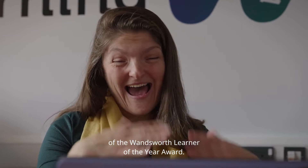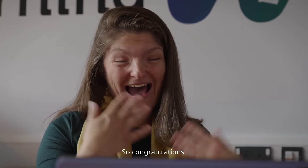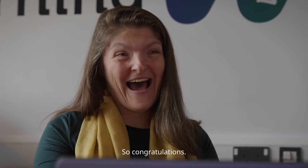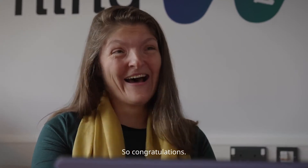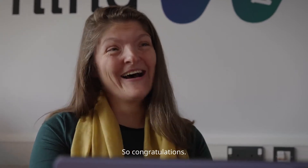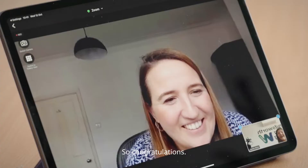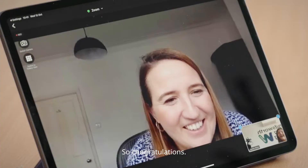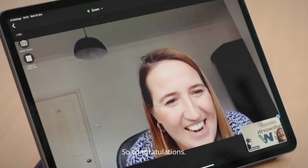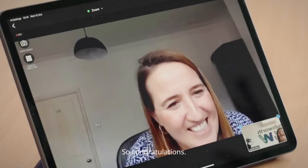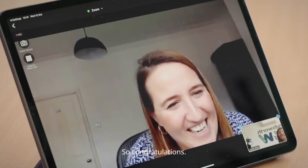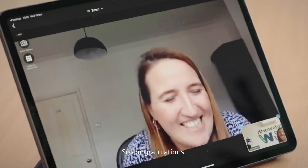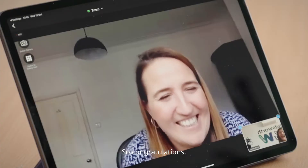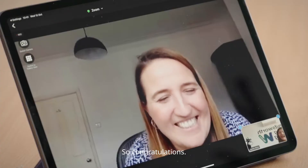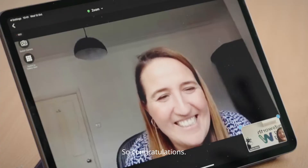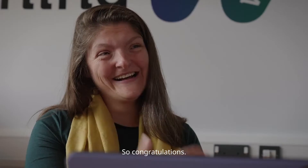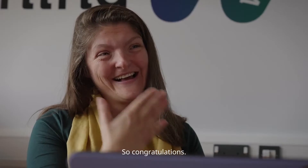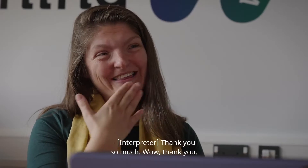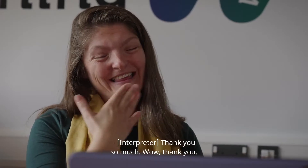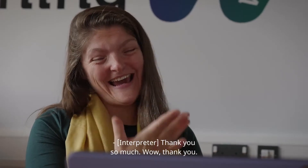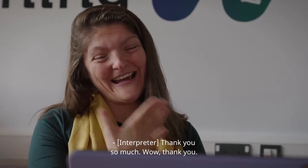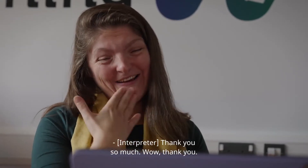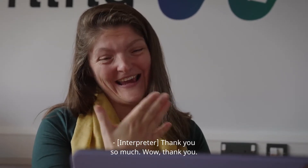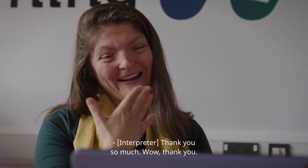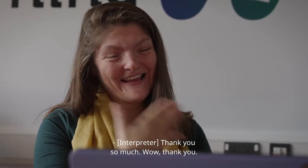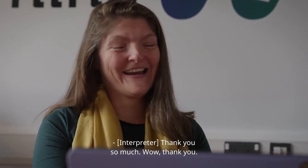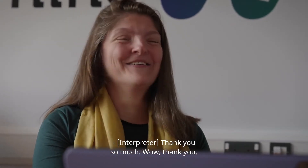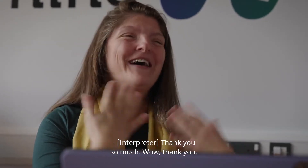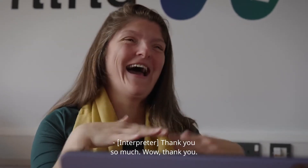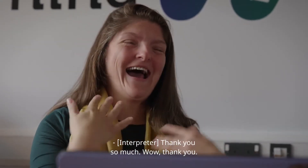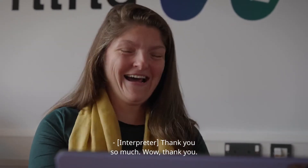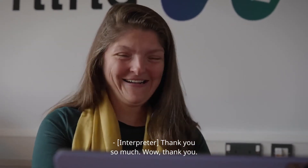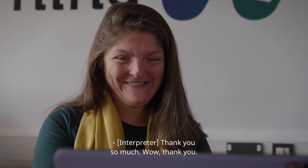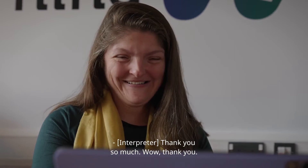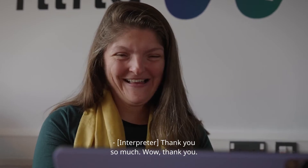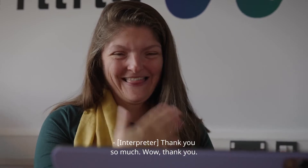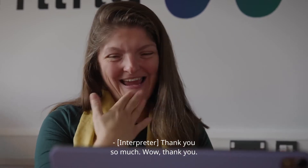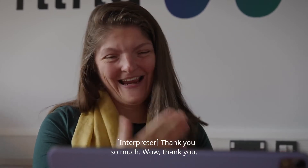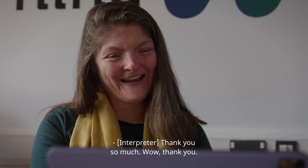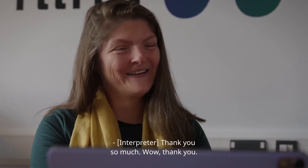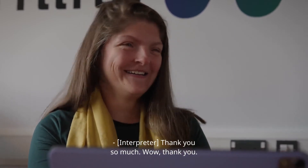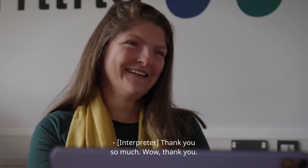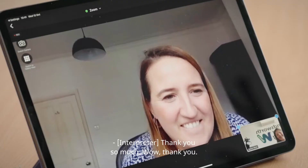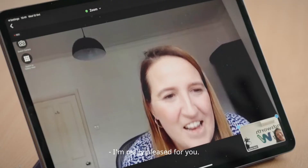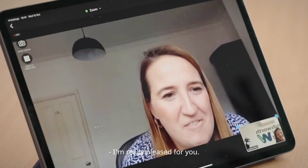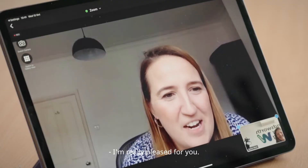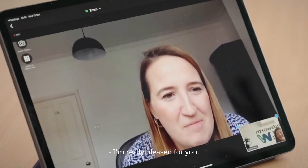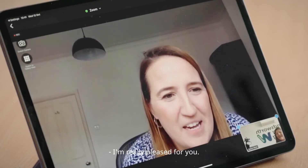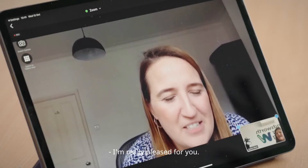So congratulations. Thank you so much. Wow. Thank you. I'm really pleased for you.